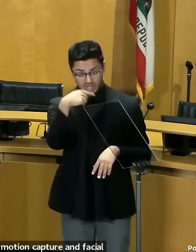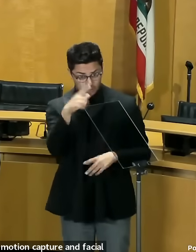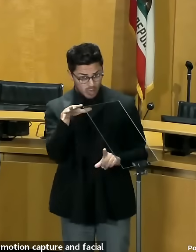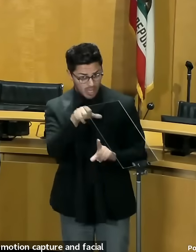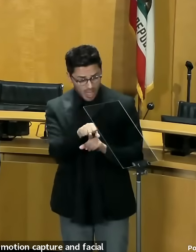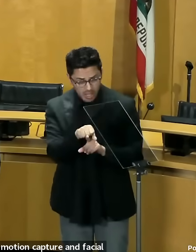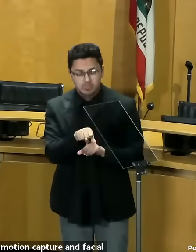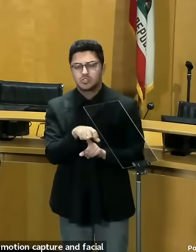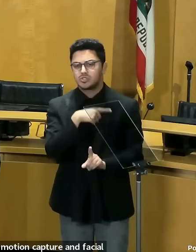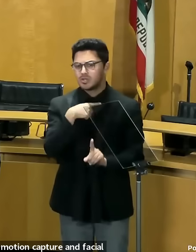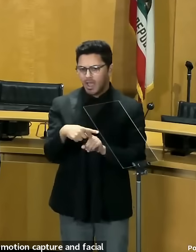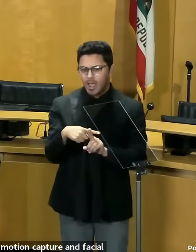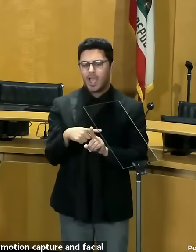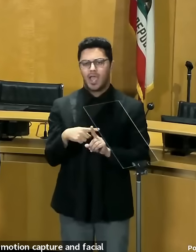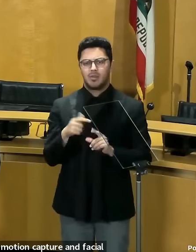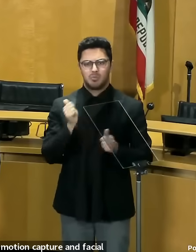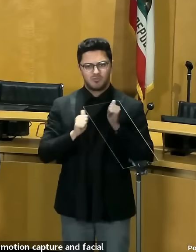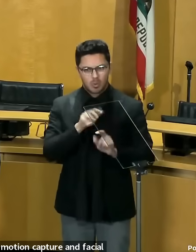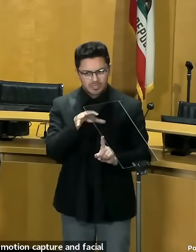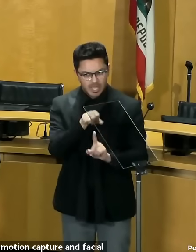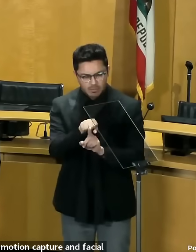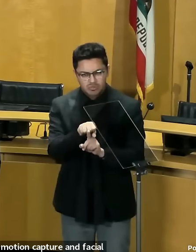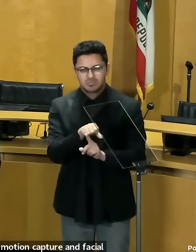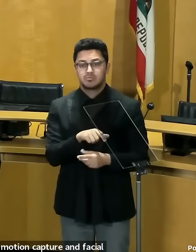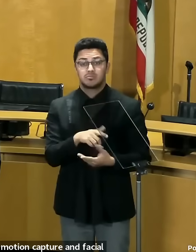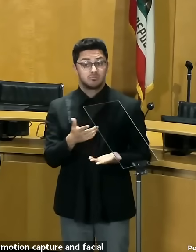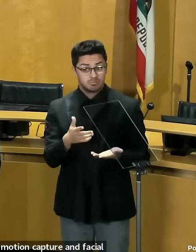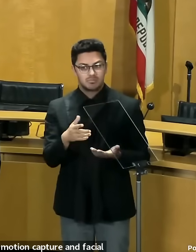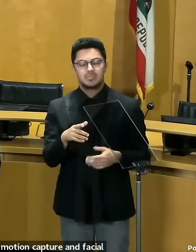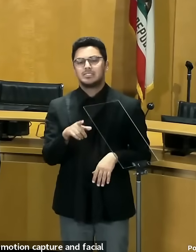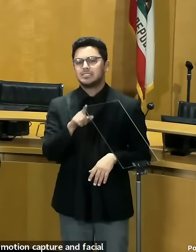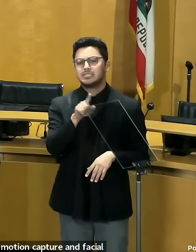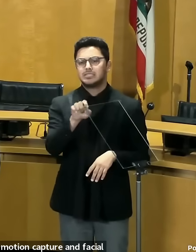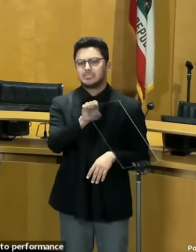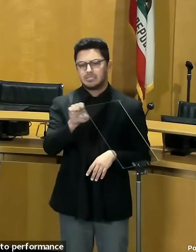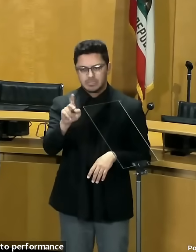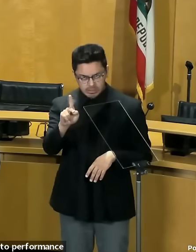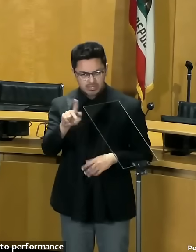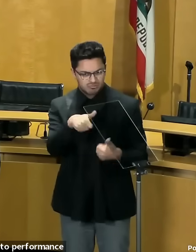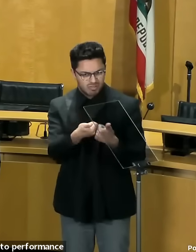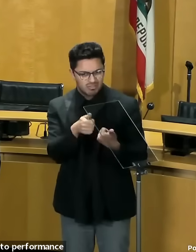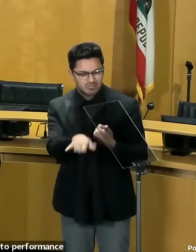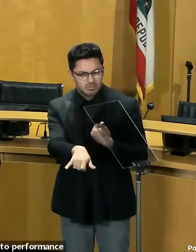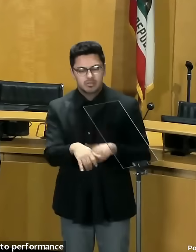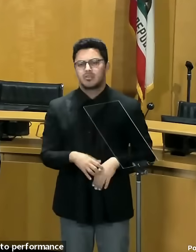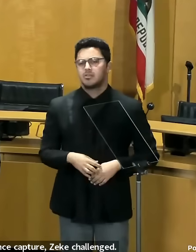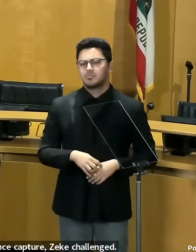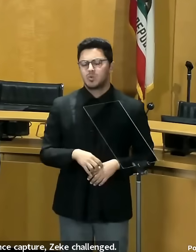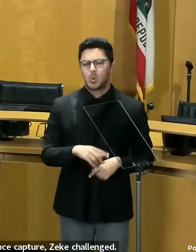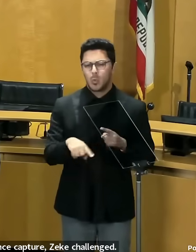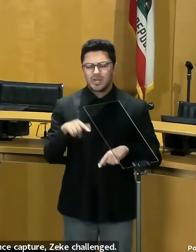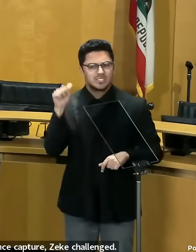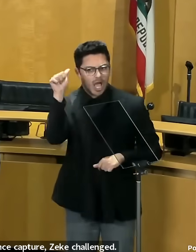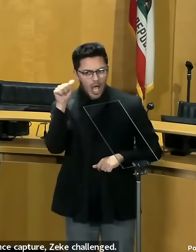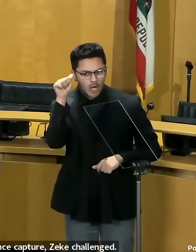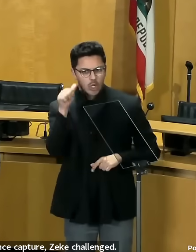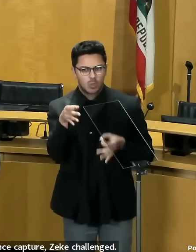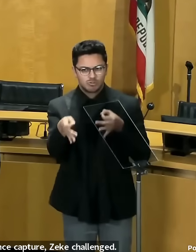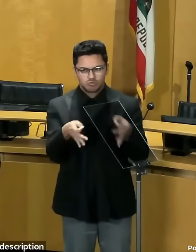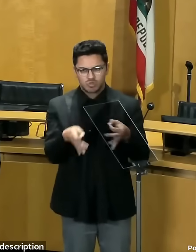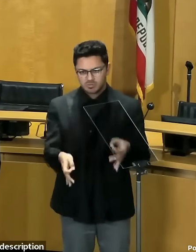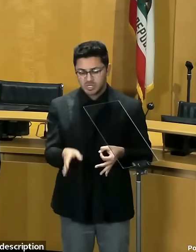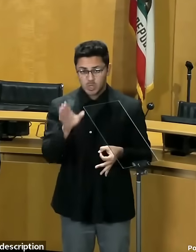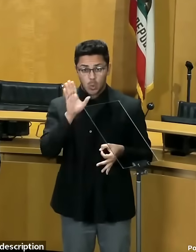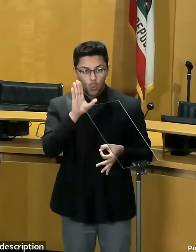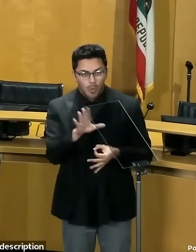in addition to performance capture? Zeke challenged. When is audio description going to